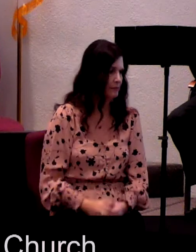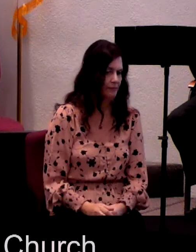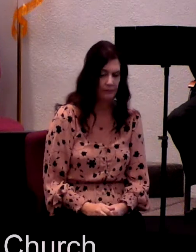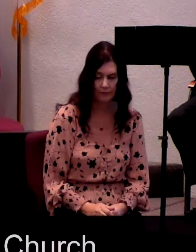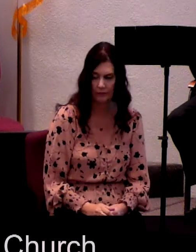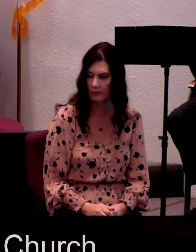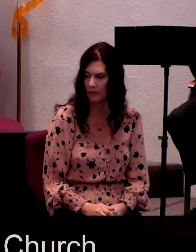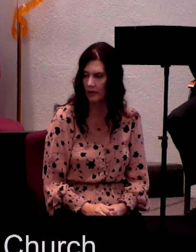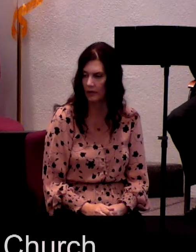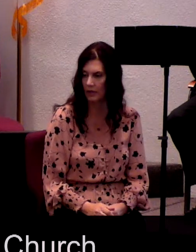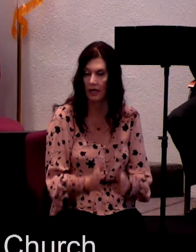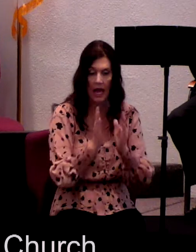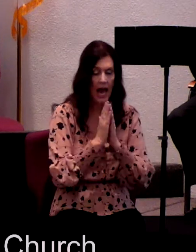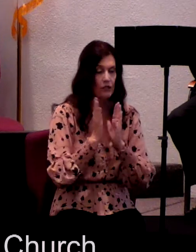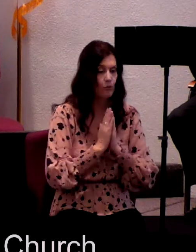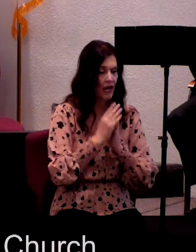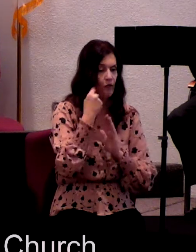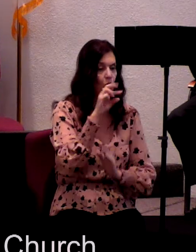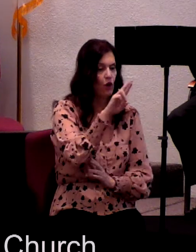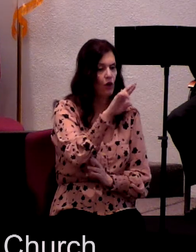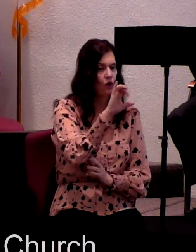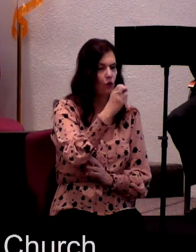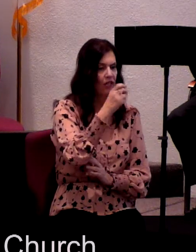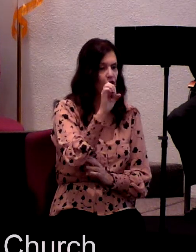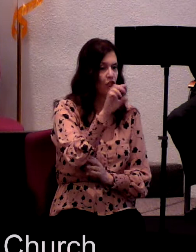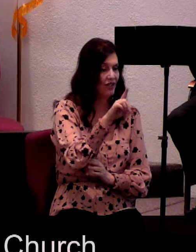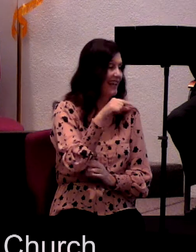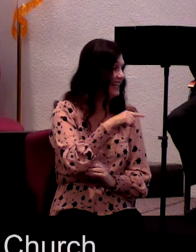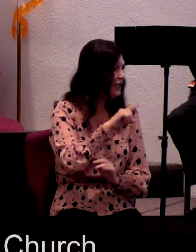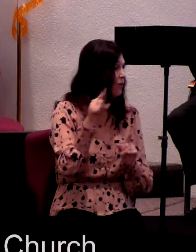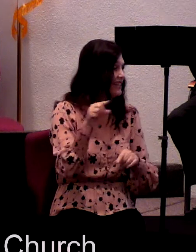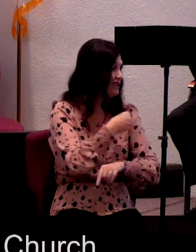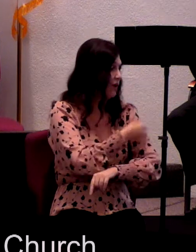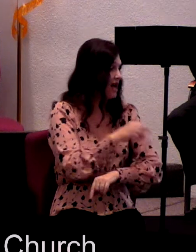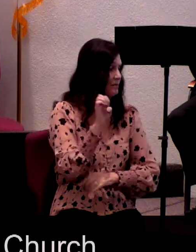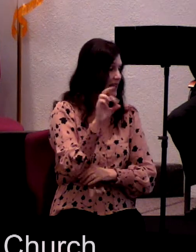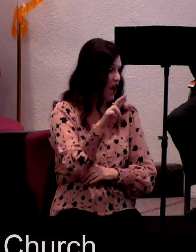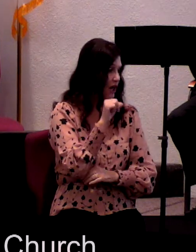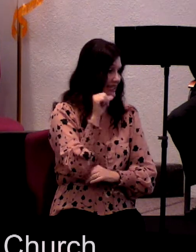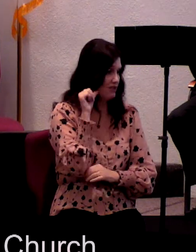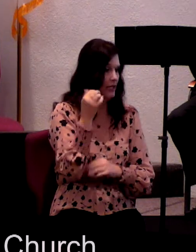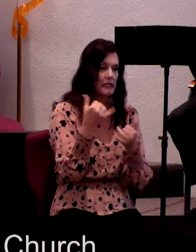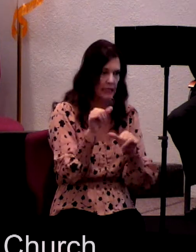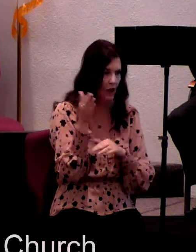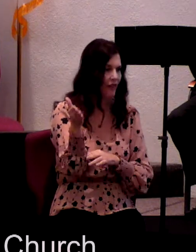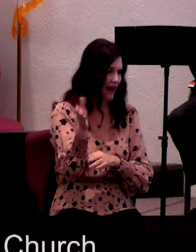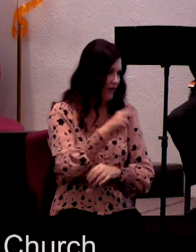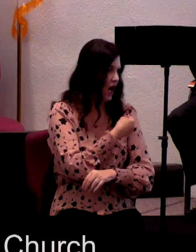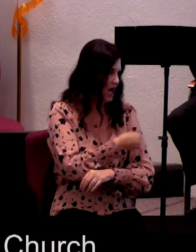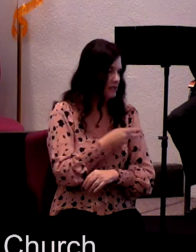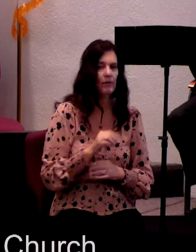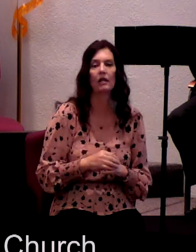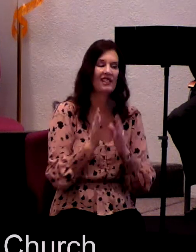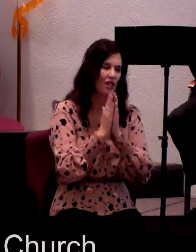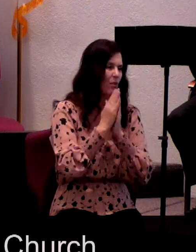Ask that you be in prayer for Richard Durlin. He went to the ER yesterday, and he's still in the hospital. And just be in